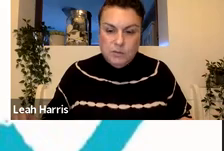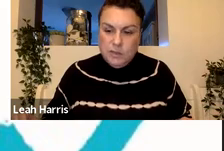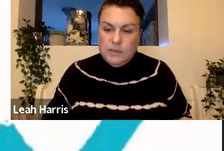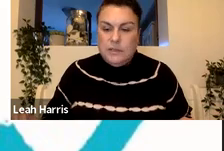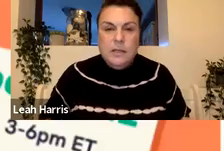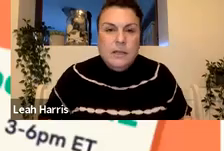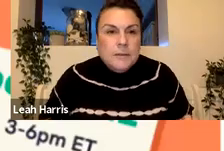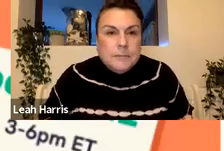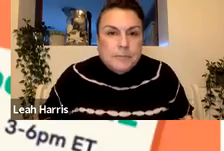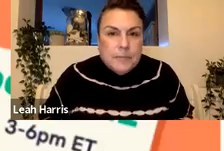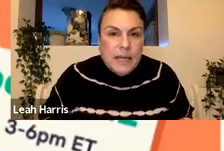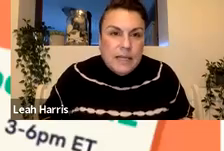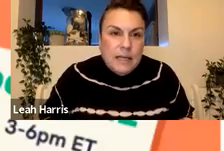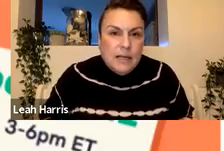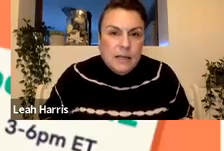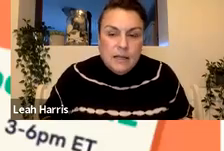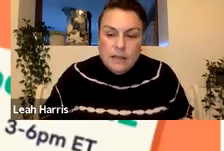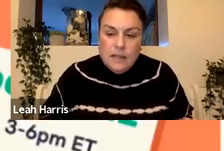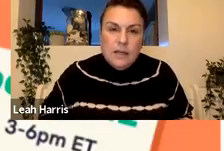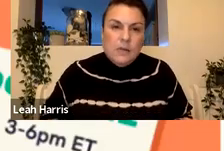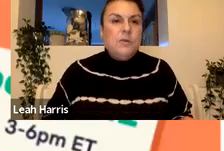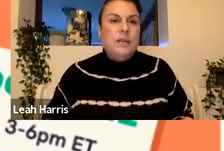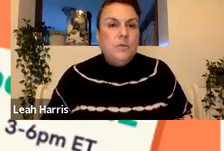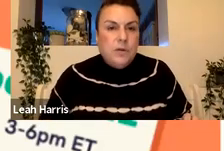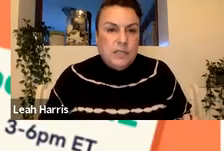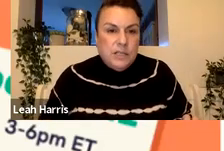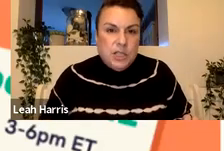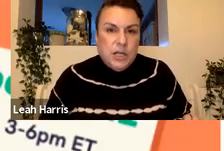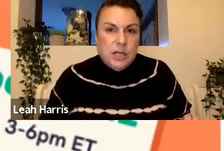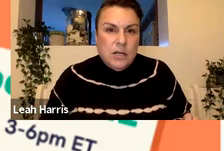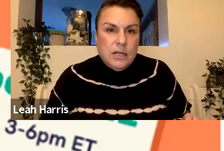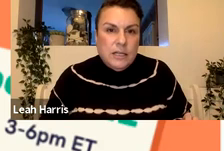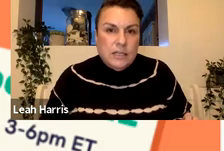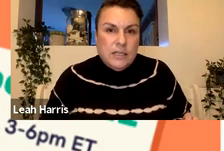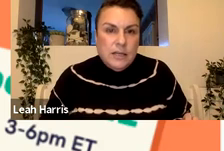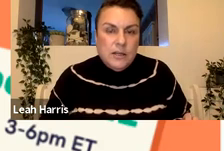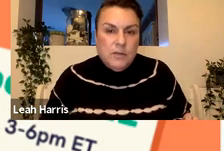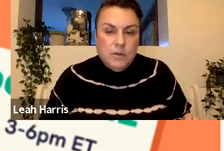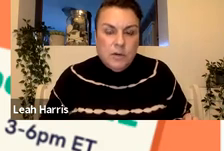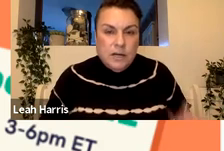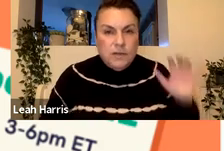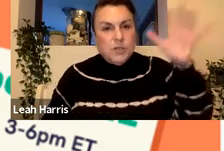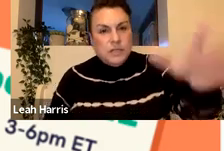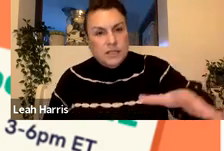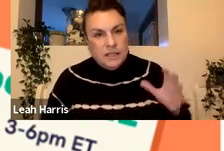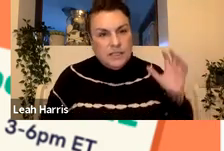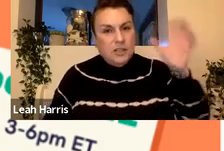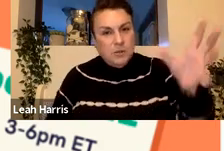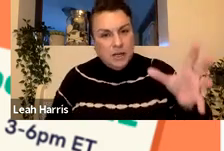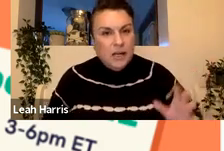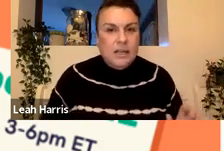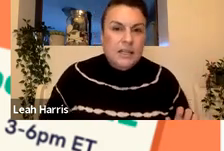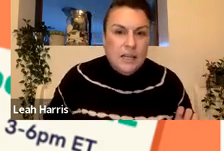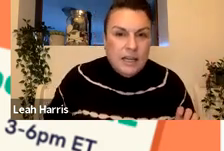resource and then the other thing i wanted to share is that if you are kind of interested in